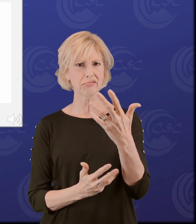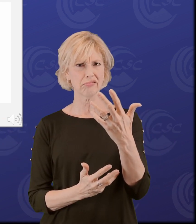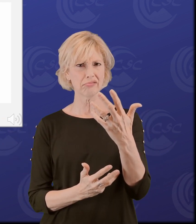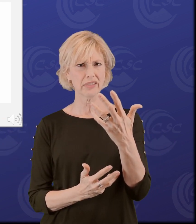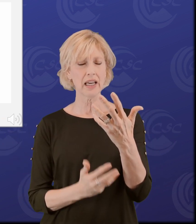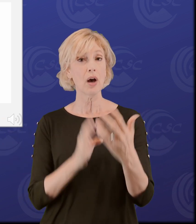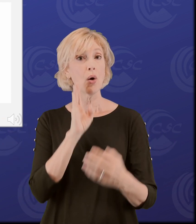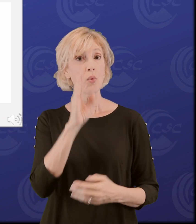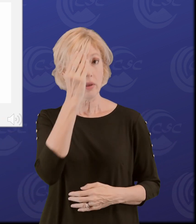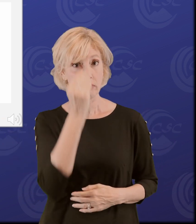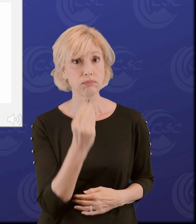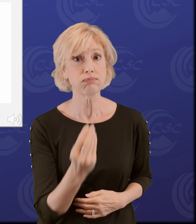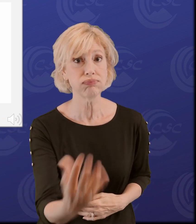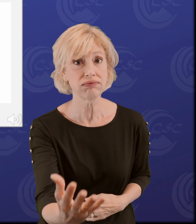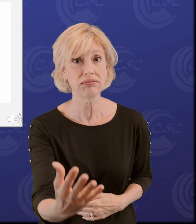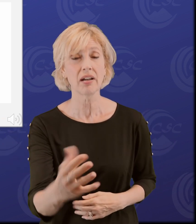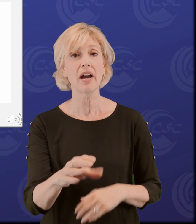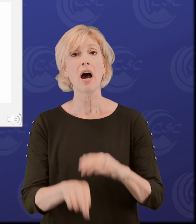issue.